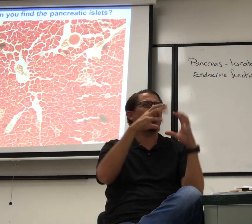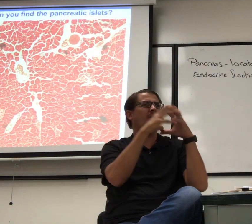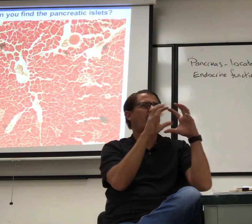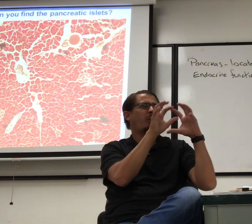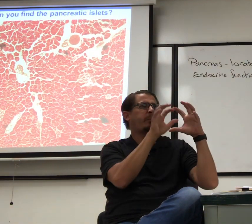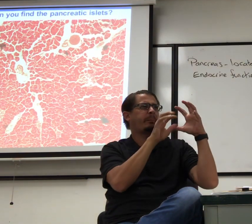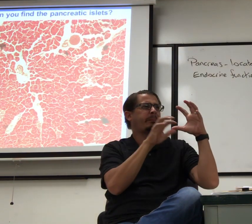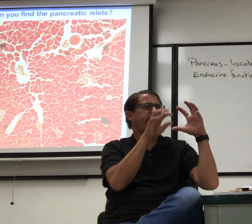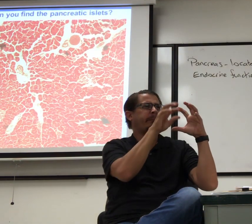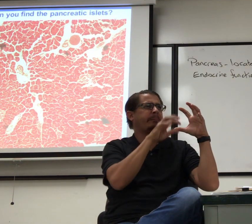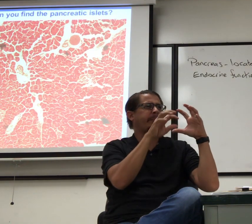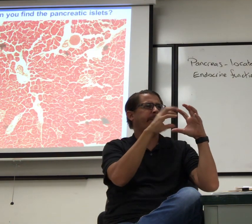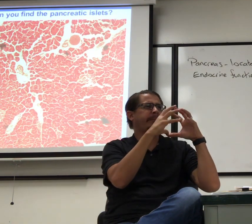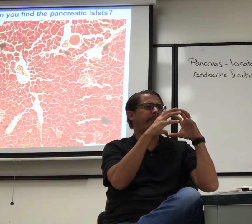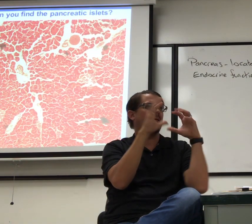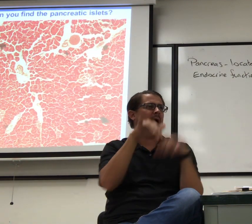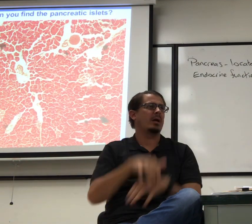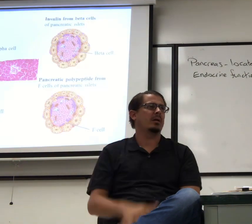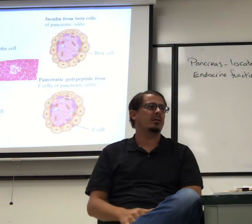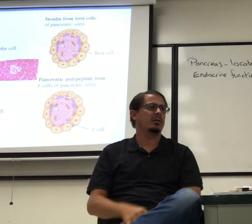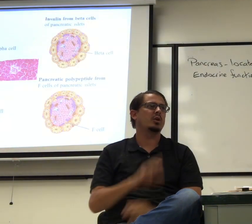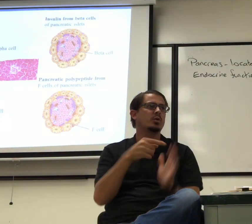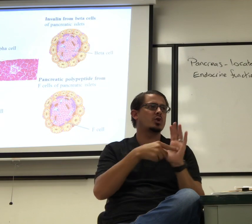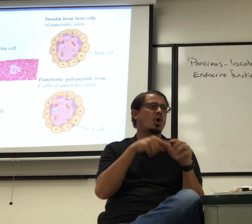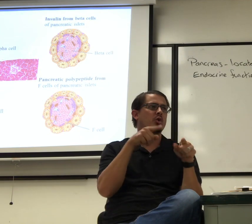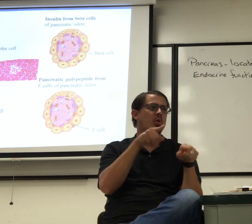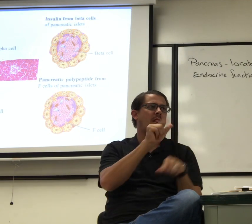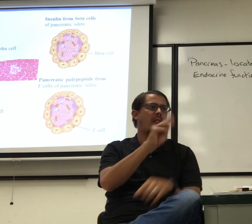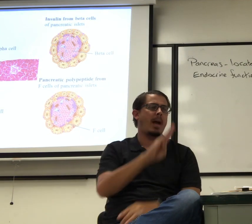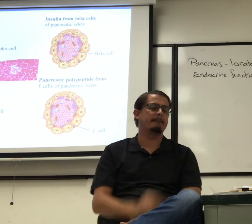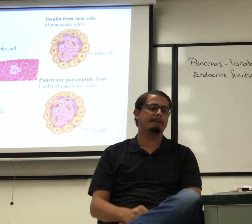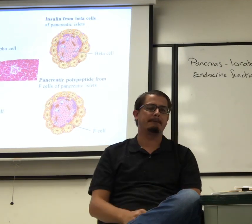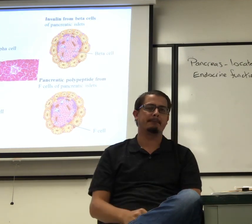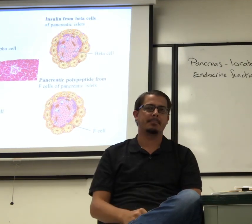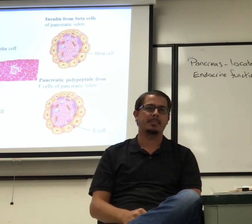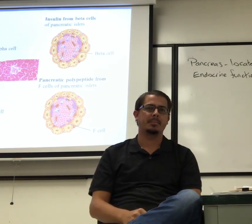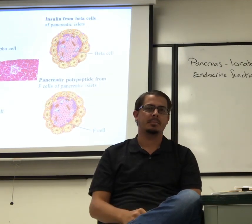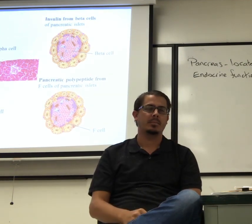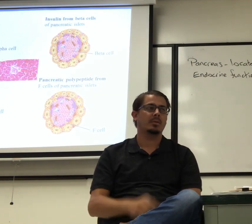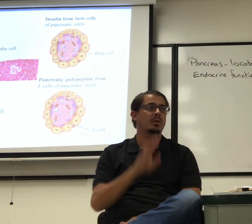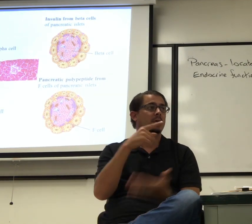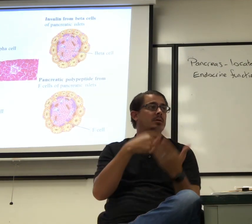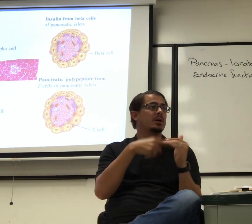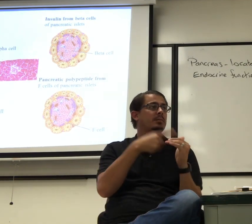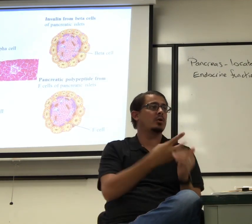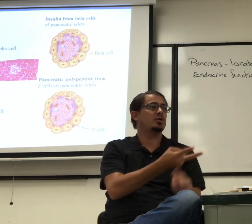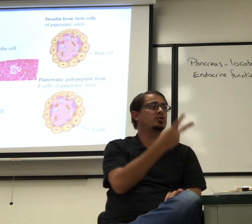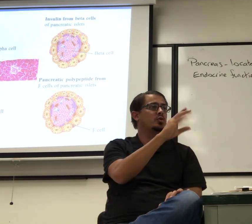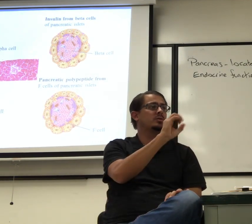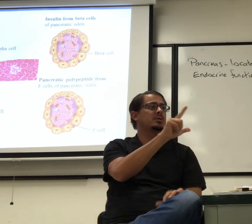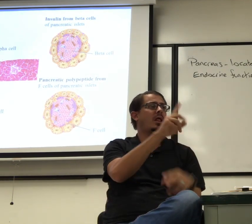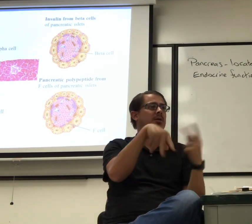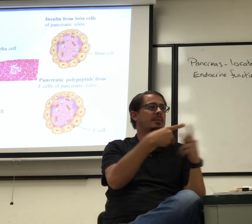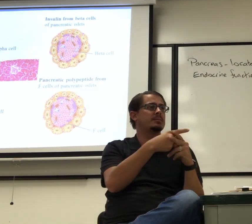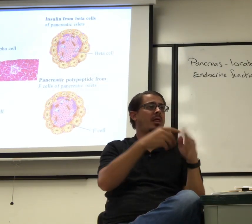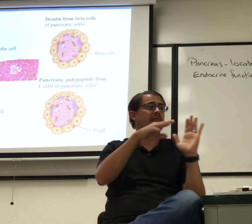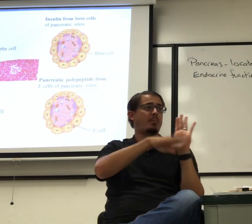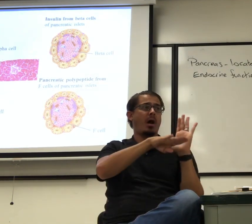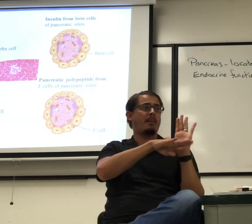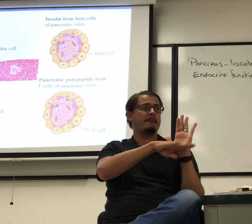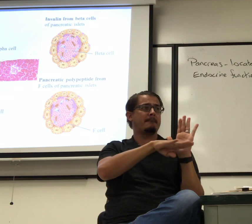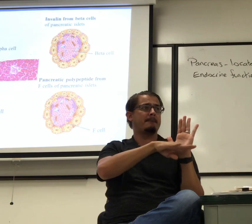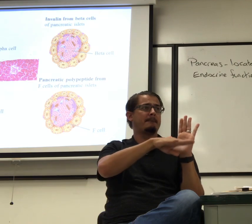also it. Okay, those are probably the best ones. I think these are a couple of small ones down there. You'll have a chance to show that to me in today's lab. Okay, but I'm moving